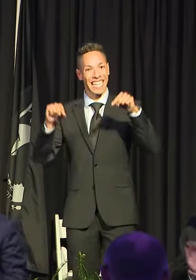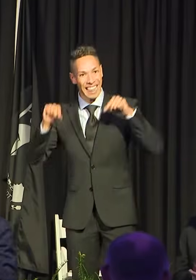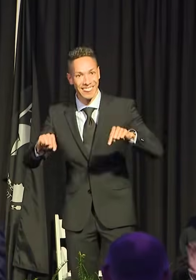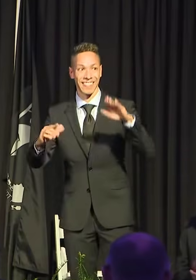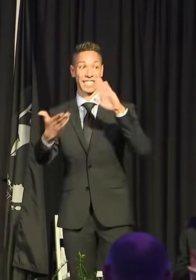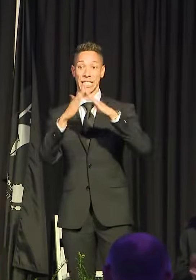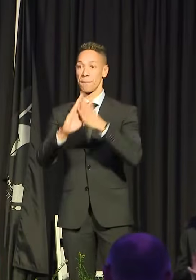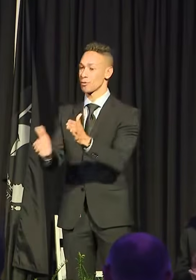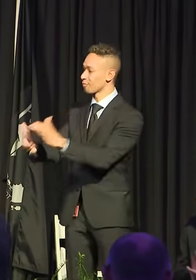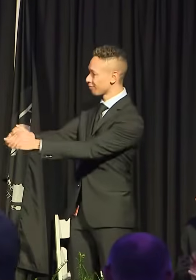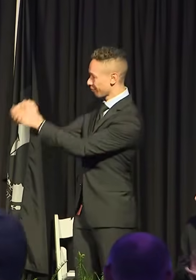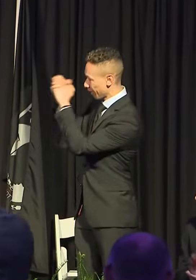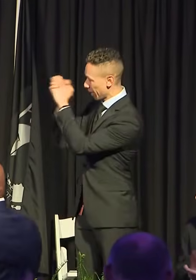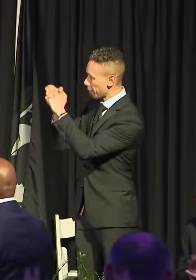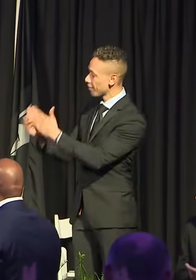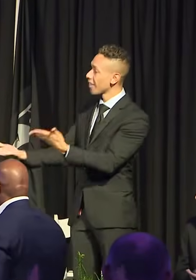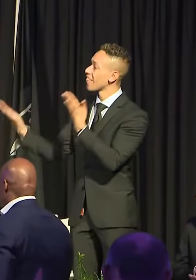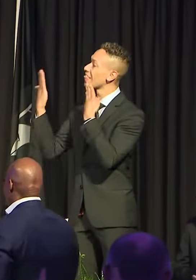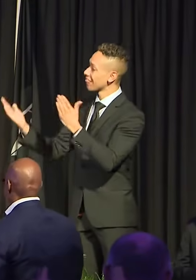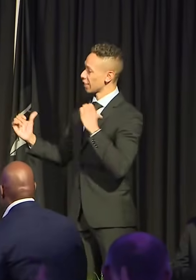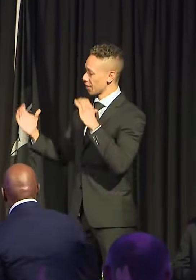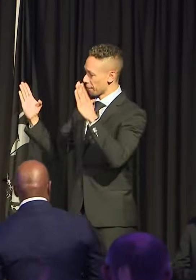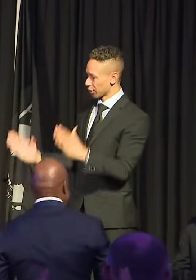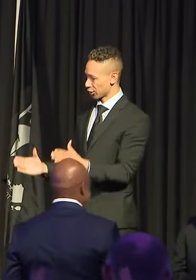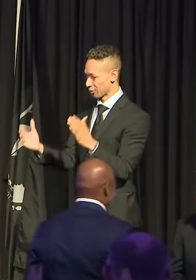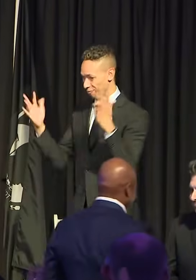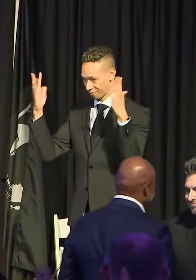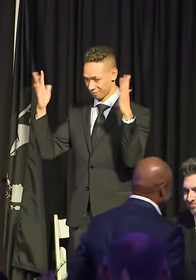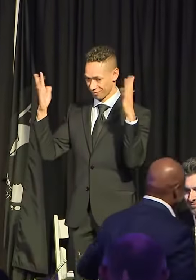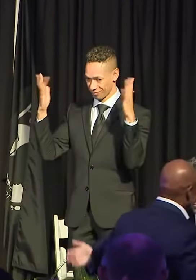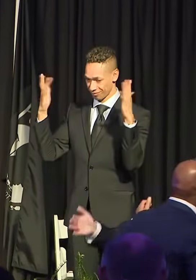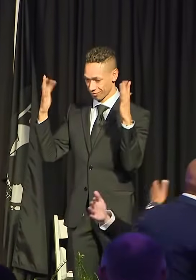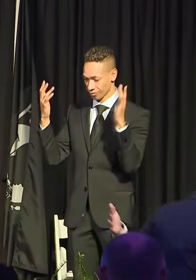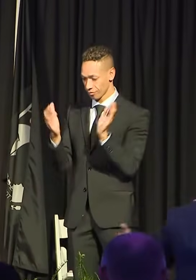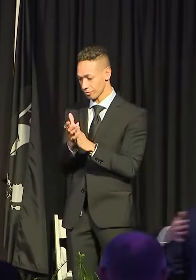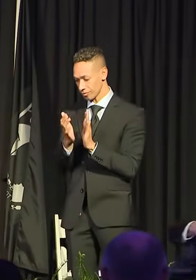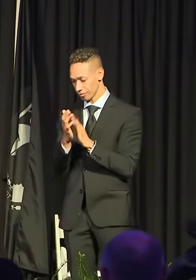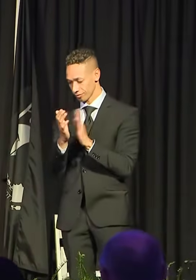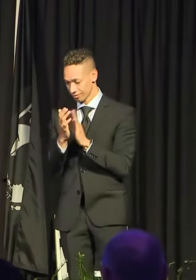community. Congratulations. Thank you, Commissioner. Thank you.